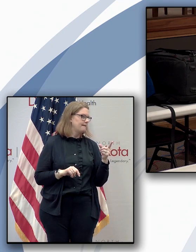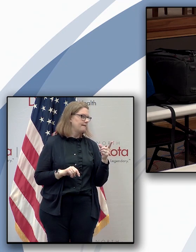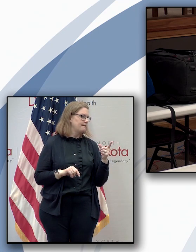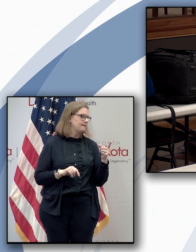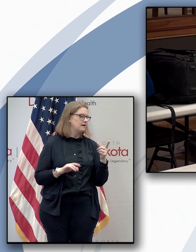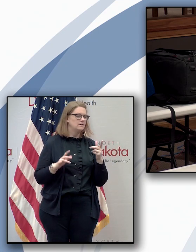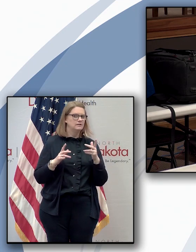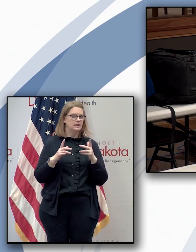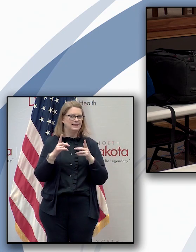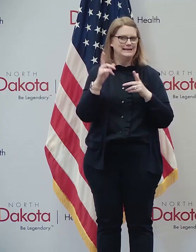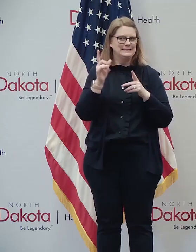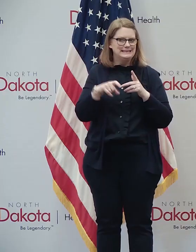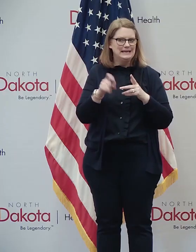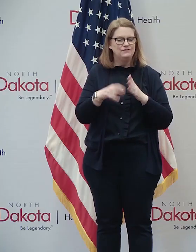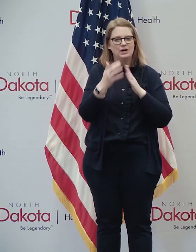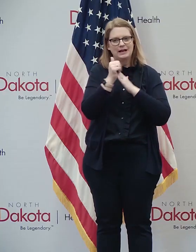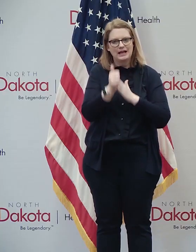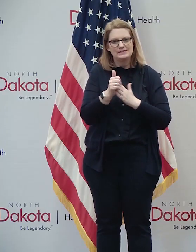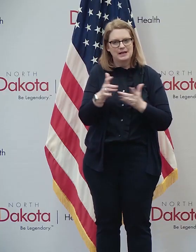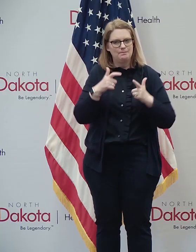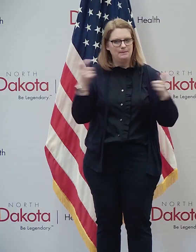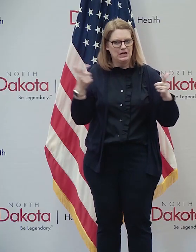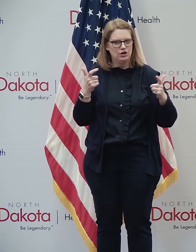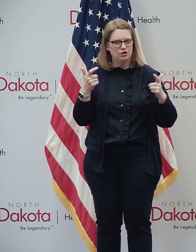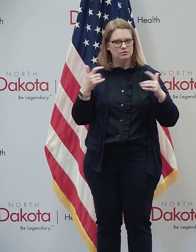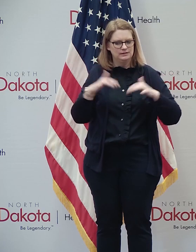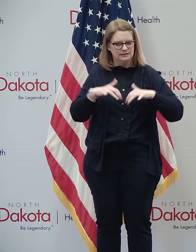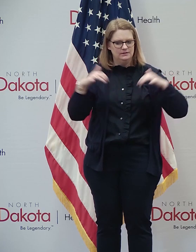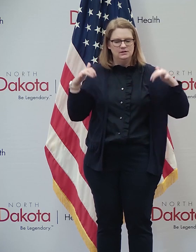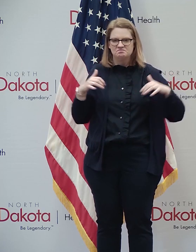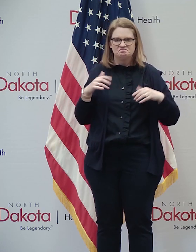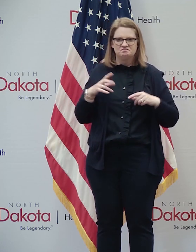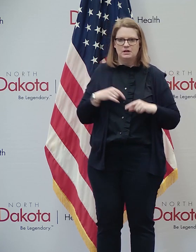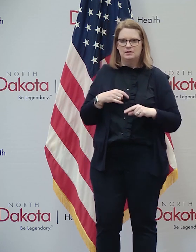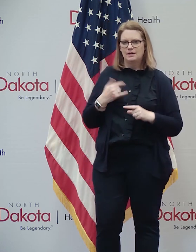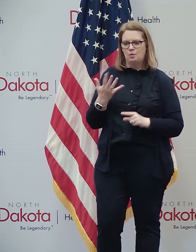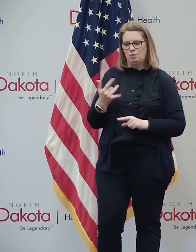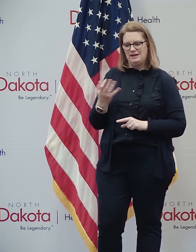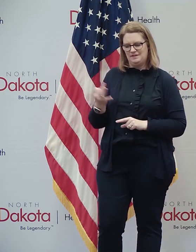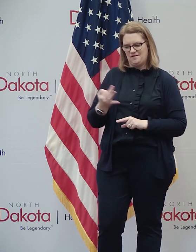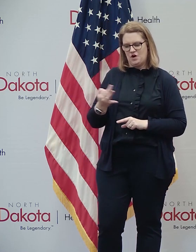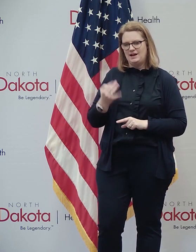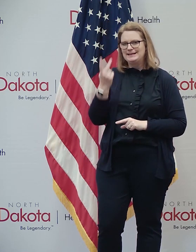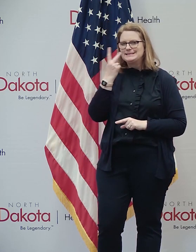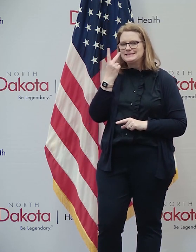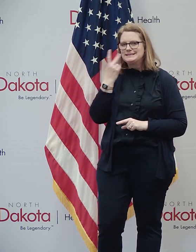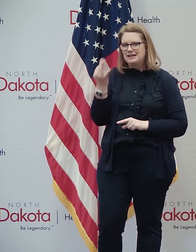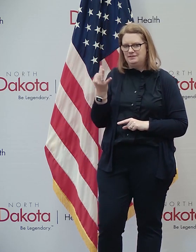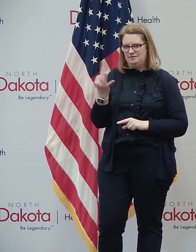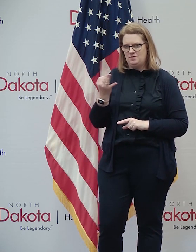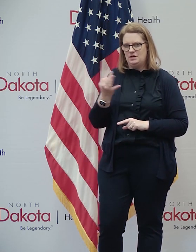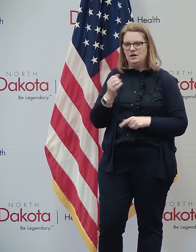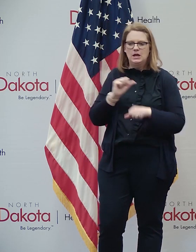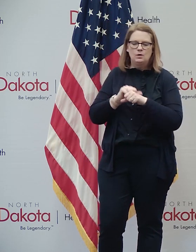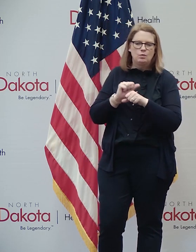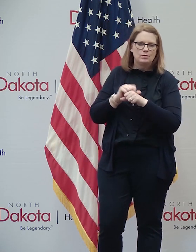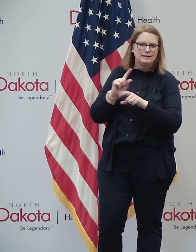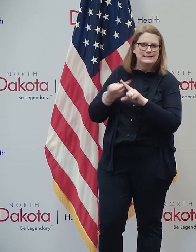Jacob. Governor, with fairs announcing that they're closing or considering closing, does that at all